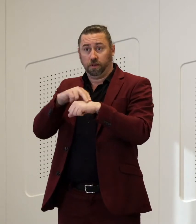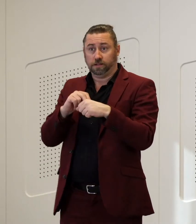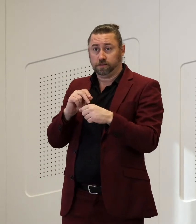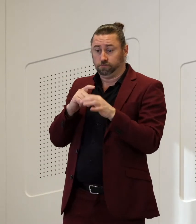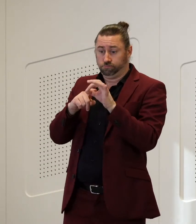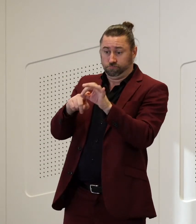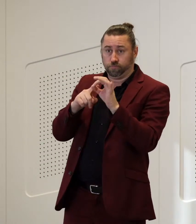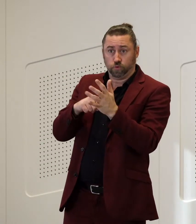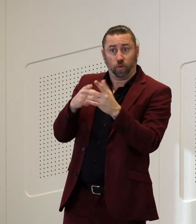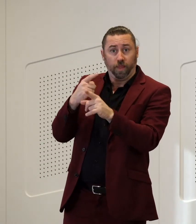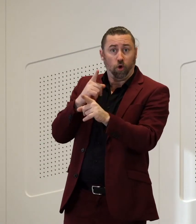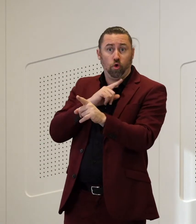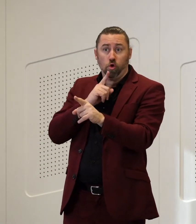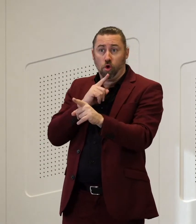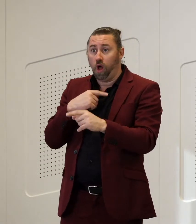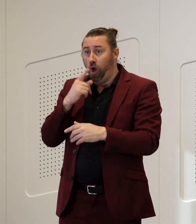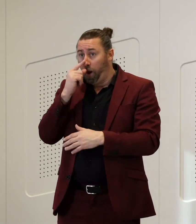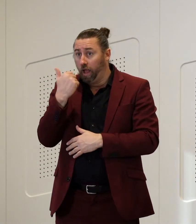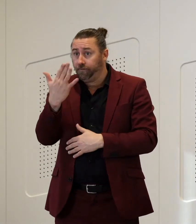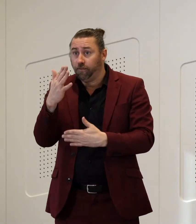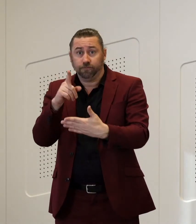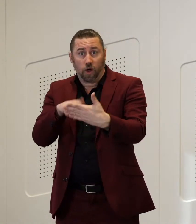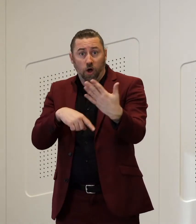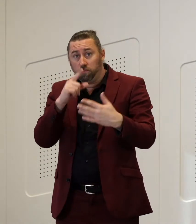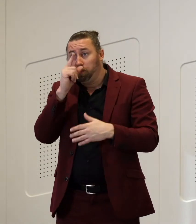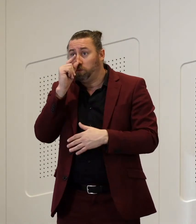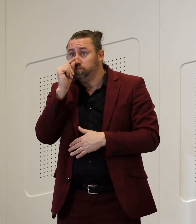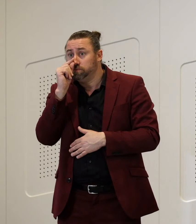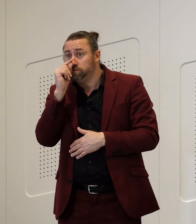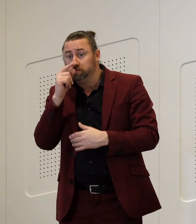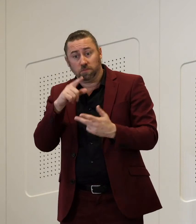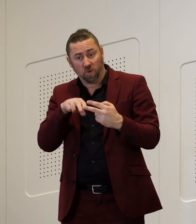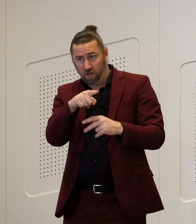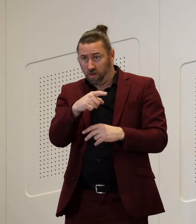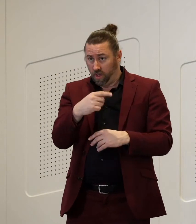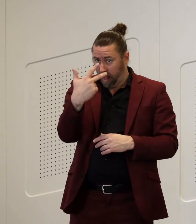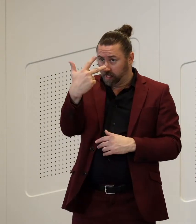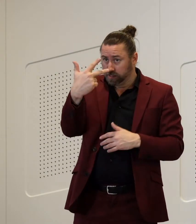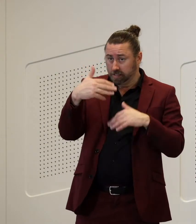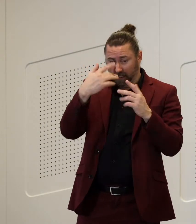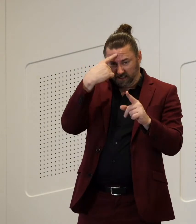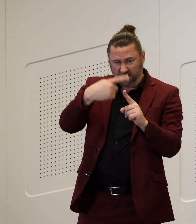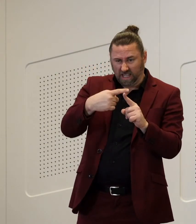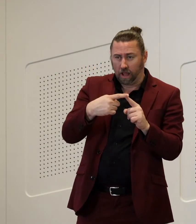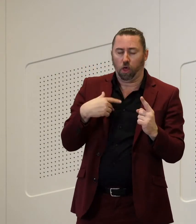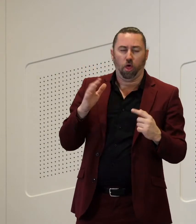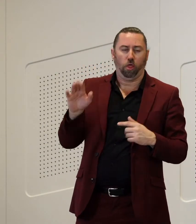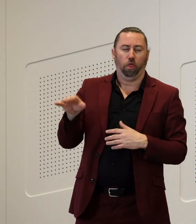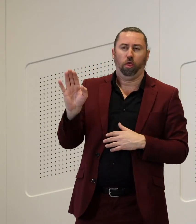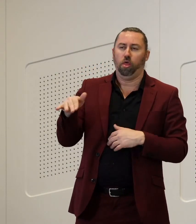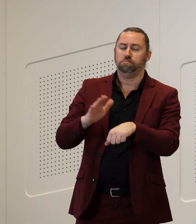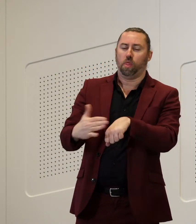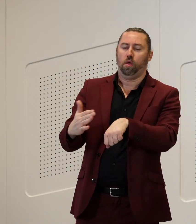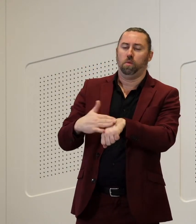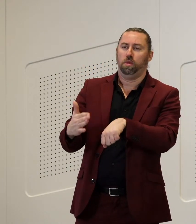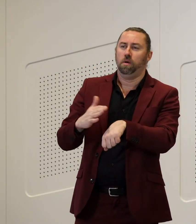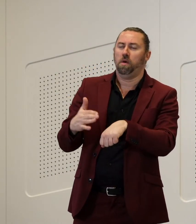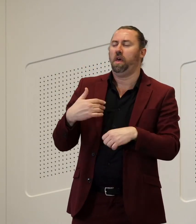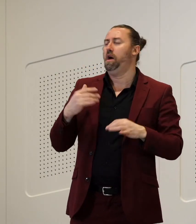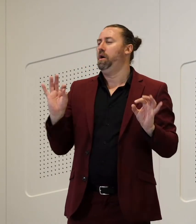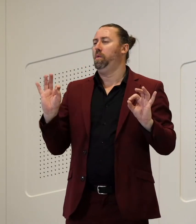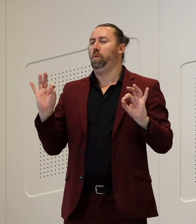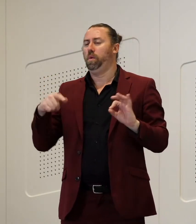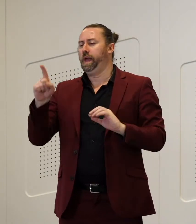penalties that can be applied depending on the circumstances But ultimately what's going to work here